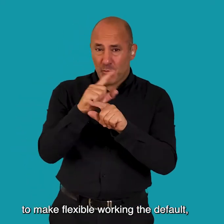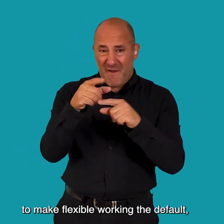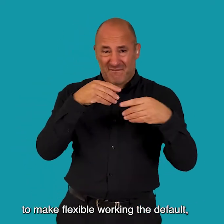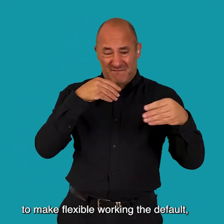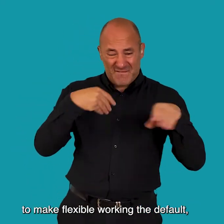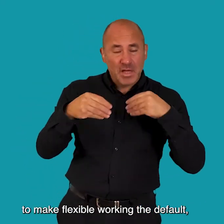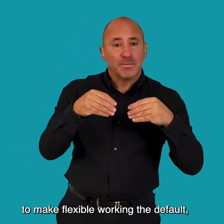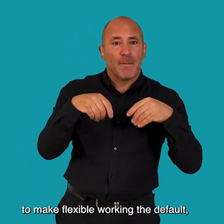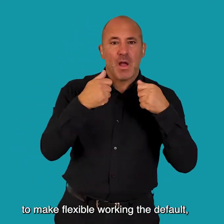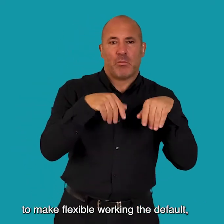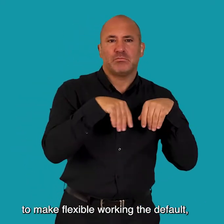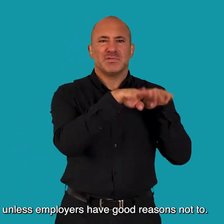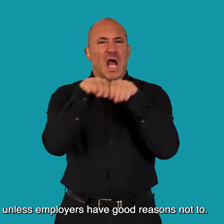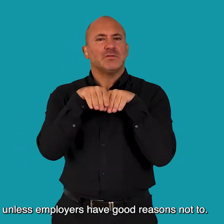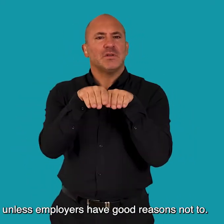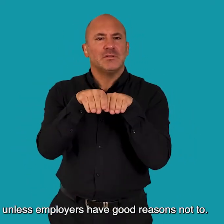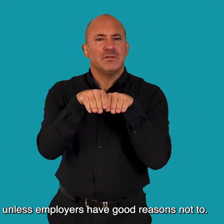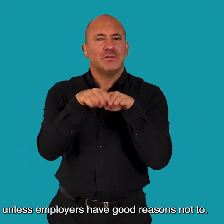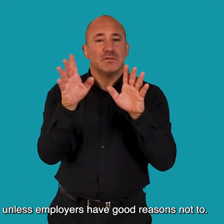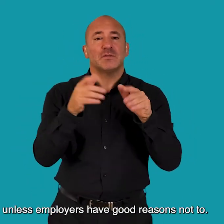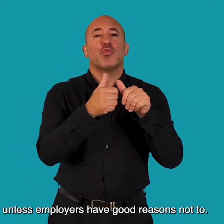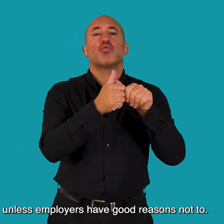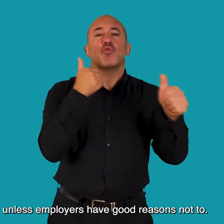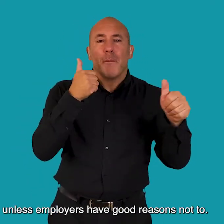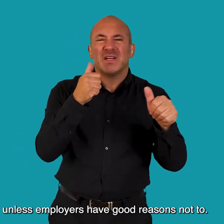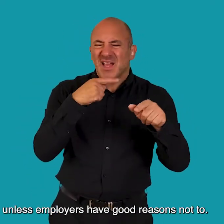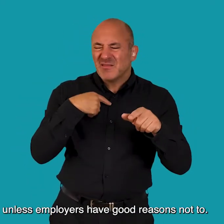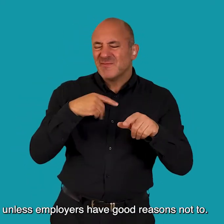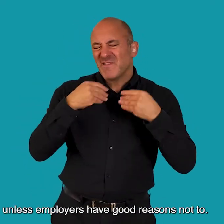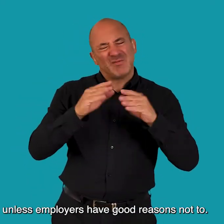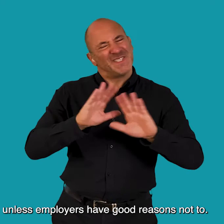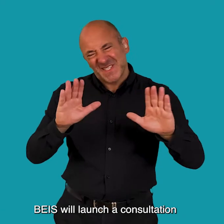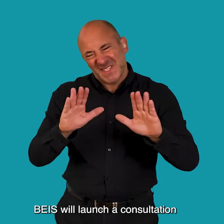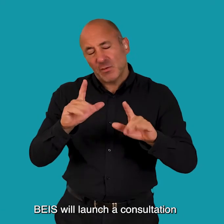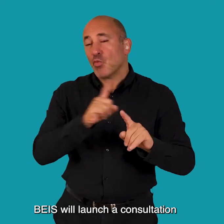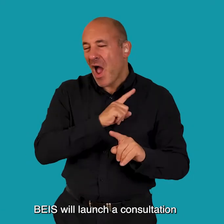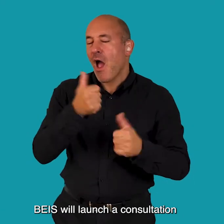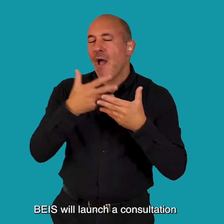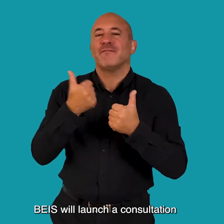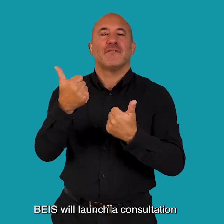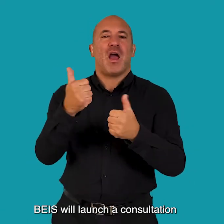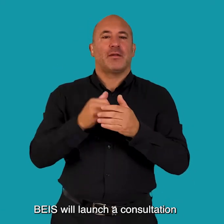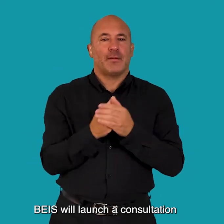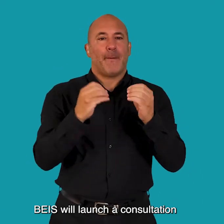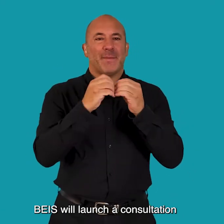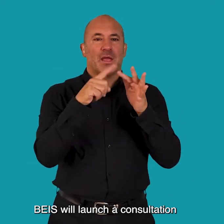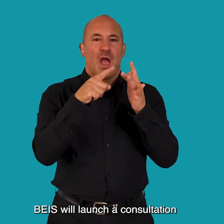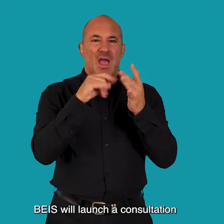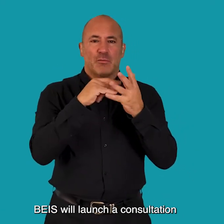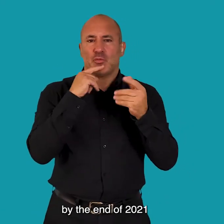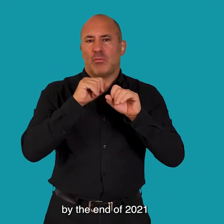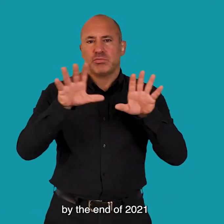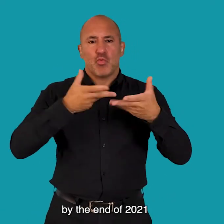working the default, unless employers have good reason not to." BEIS will launch a consultation by the